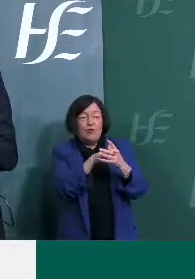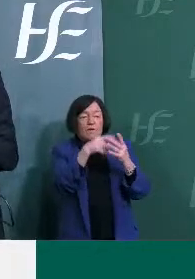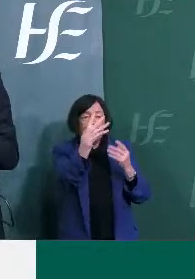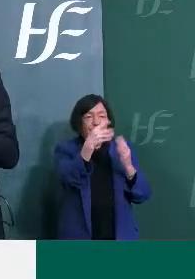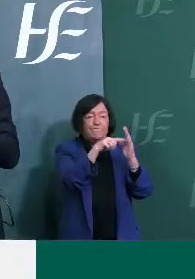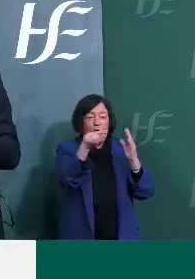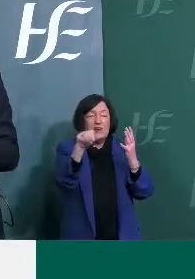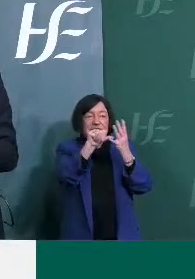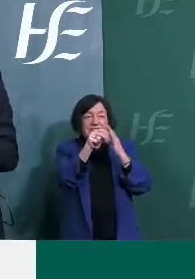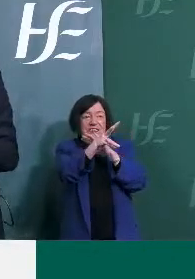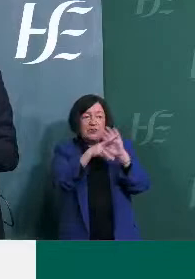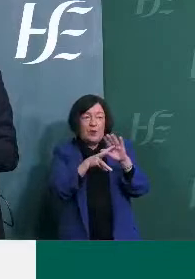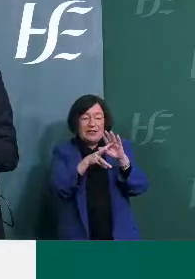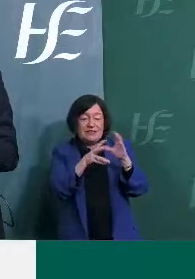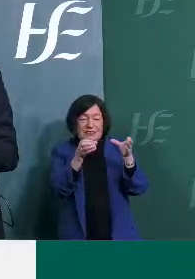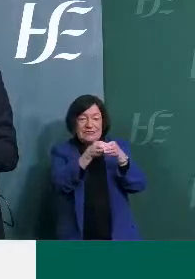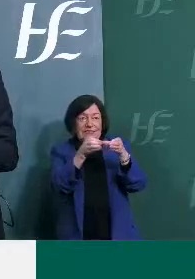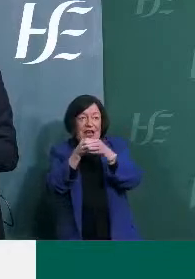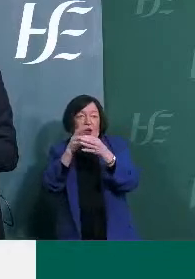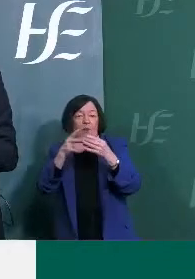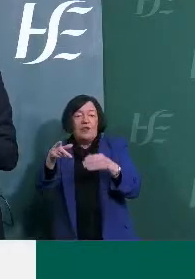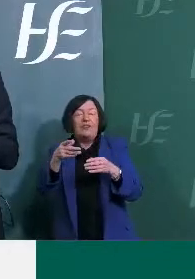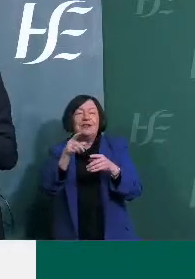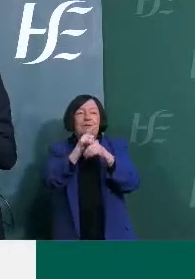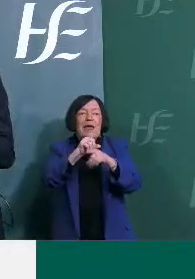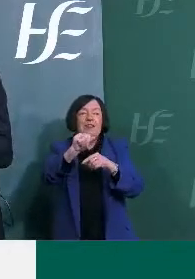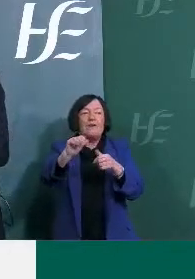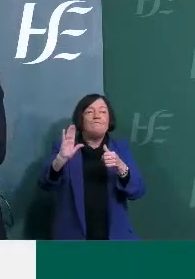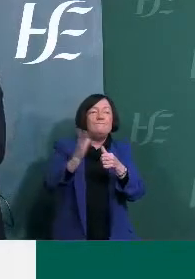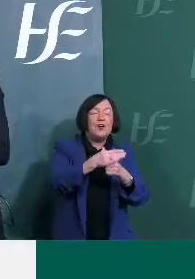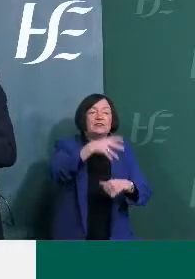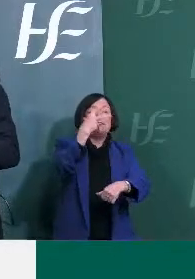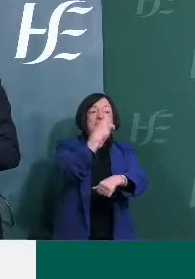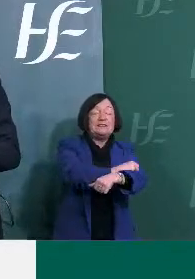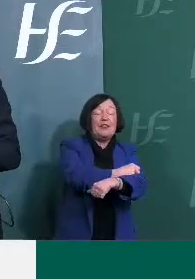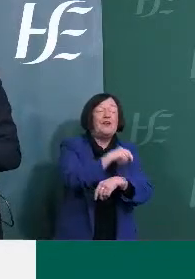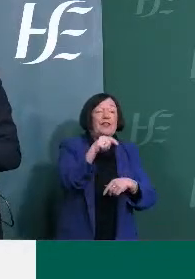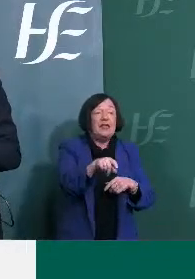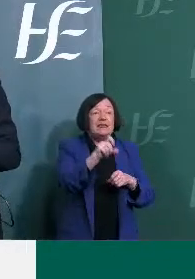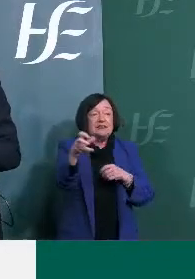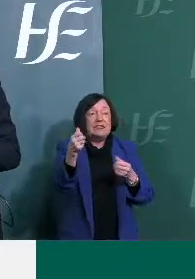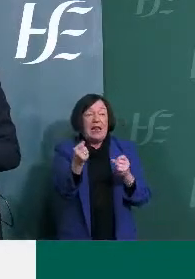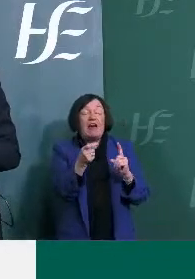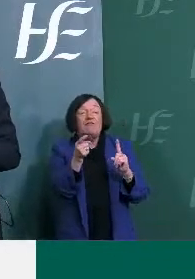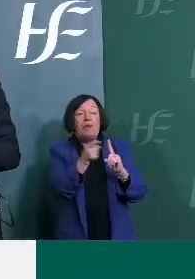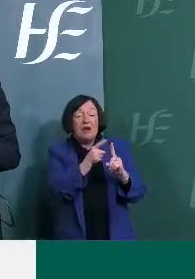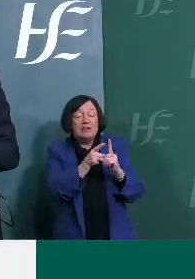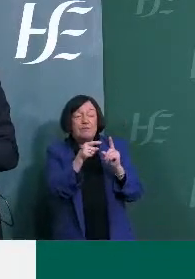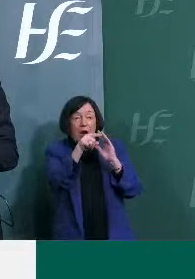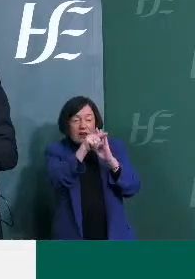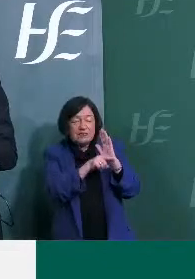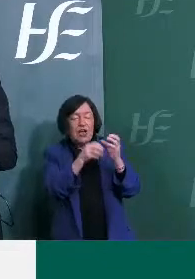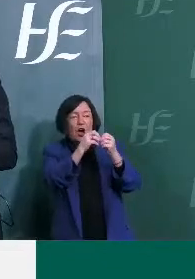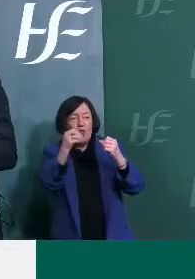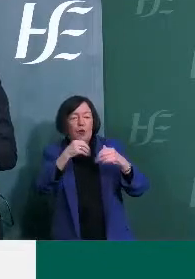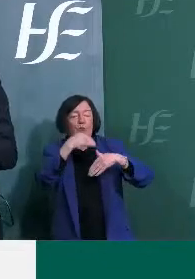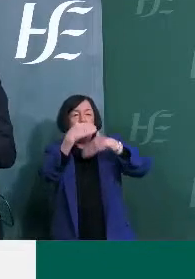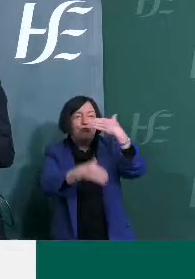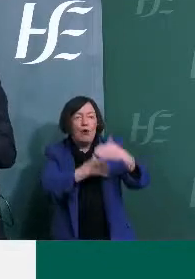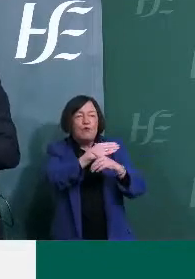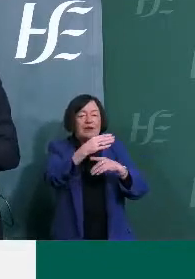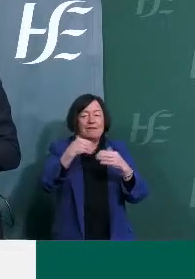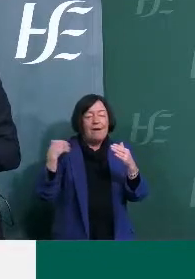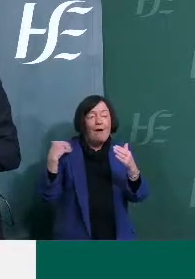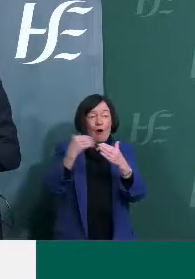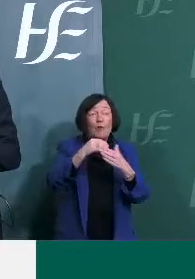6 week window based on when the original vaccination was. And then we will still have, obviously, an ongoing process from there right through into Christmas